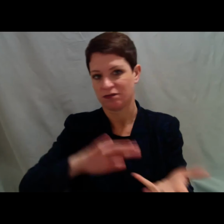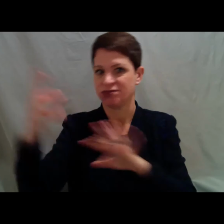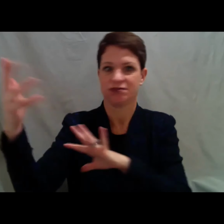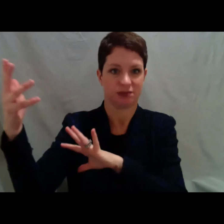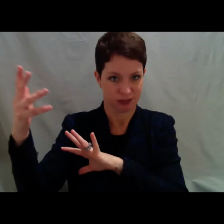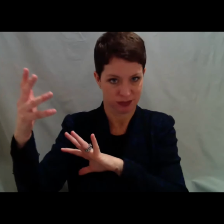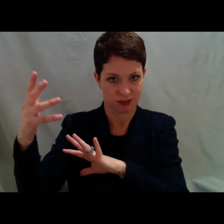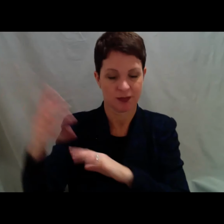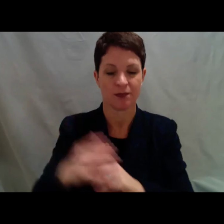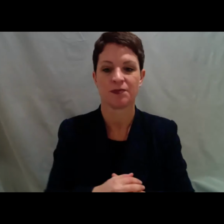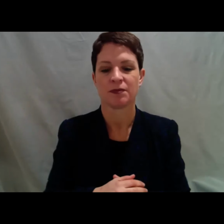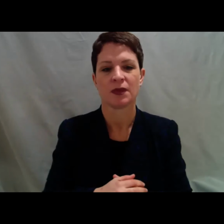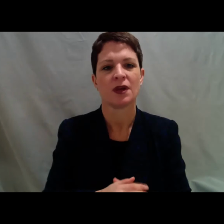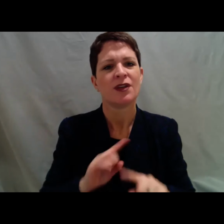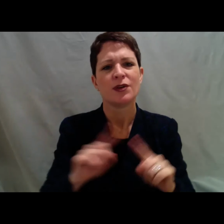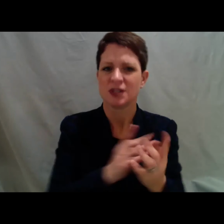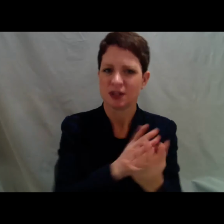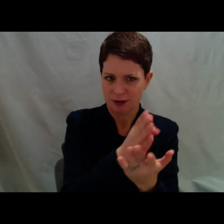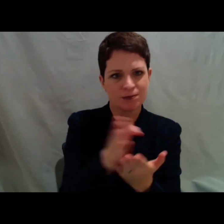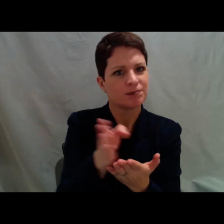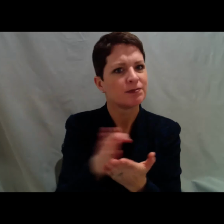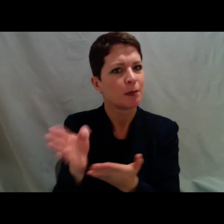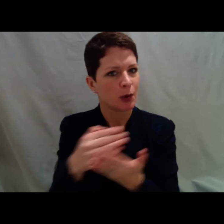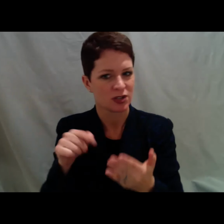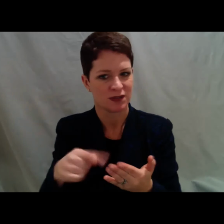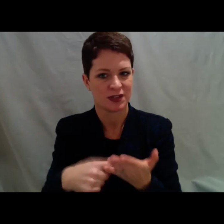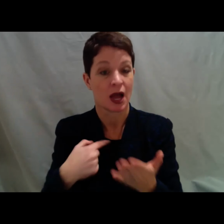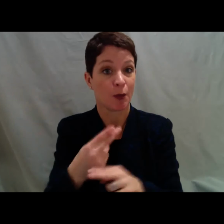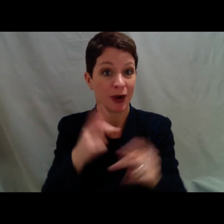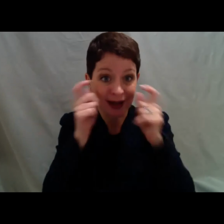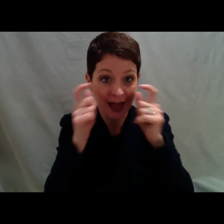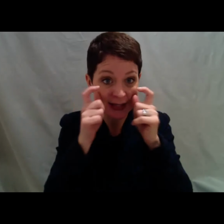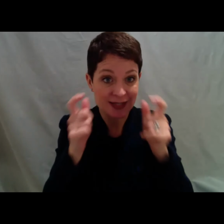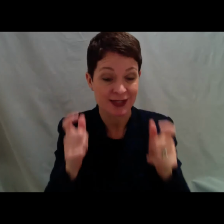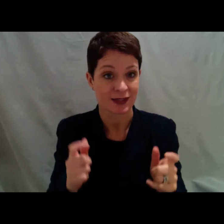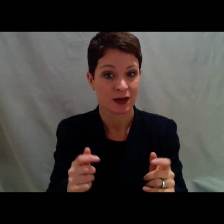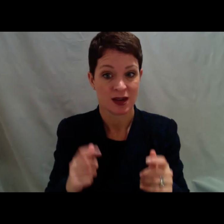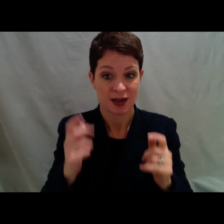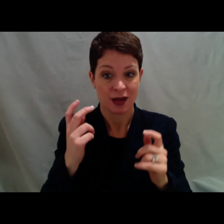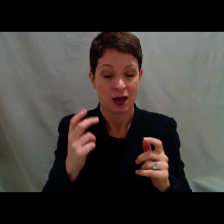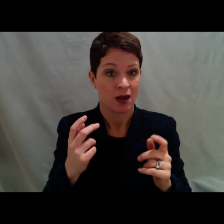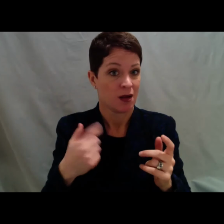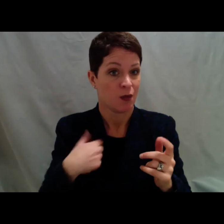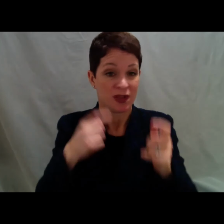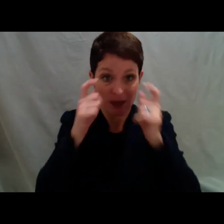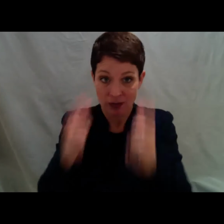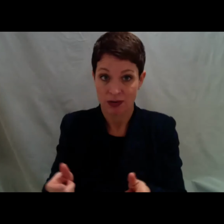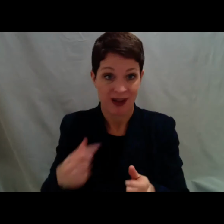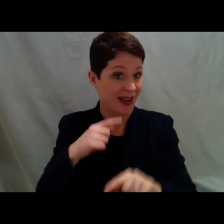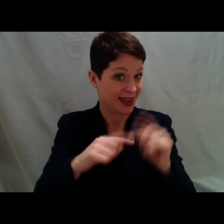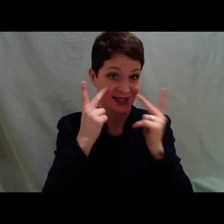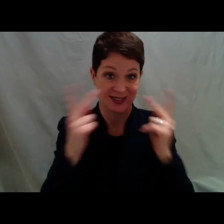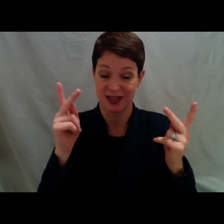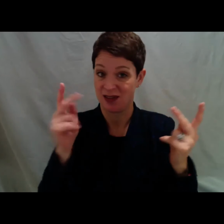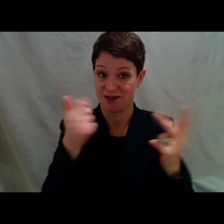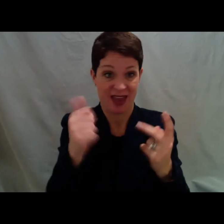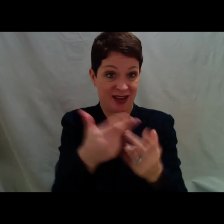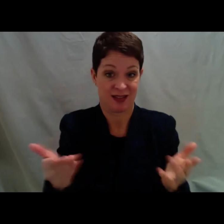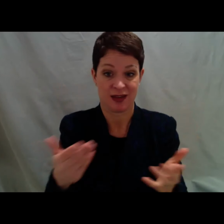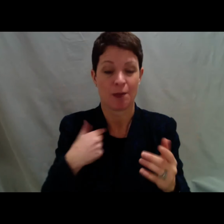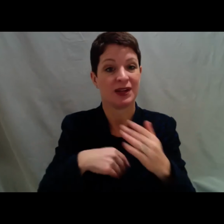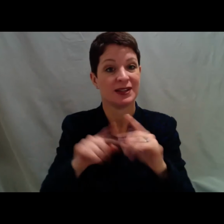And there's a lot of facets of this. I'm wearing glasses. I can't see at all without glasses. I would be in a different